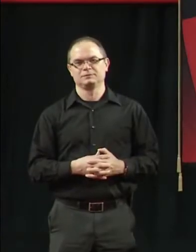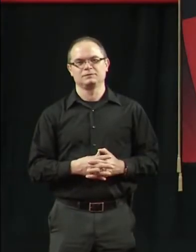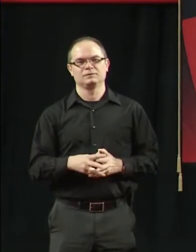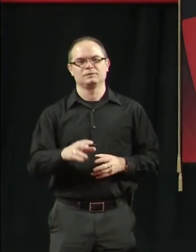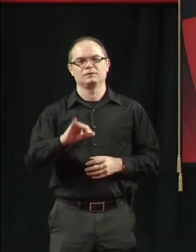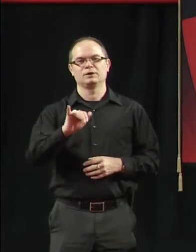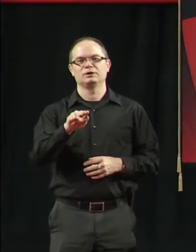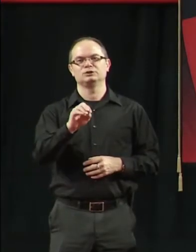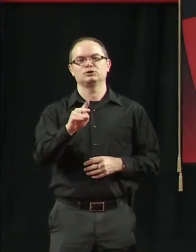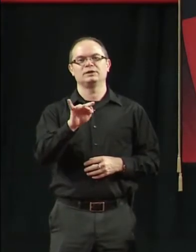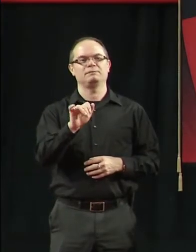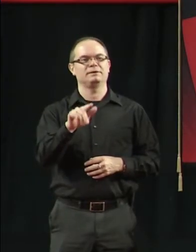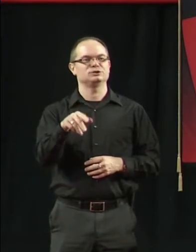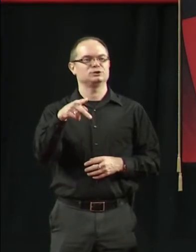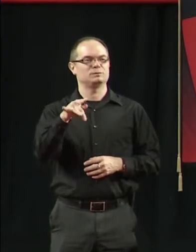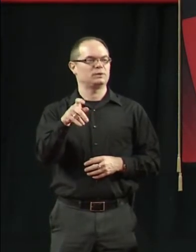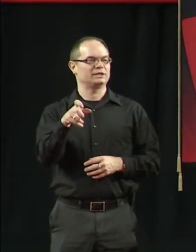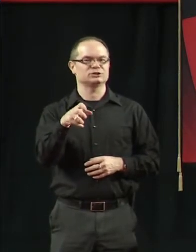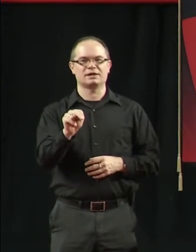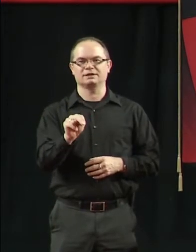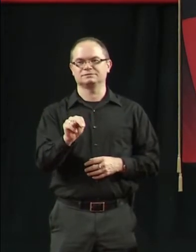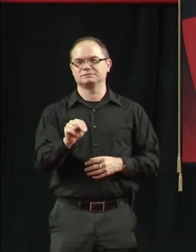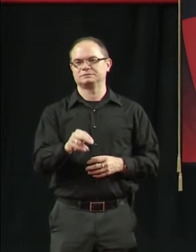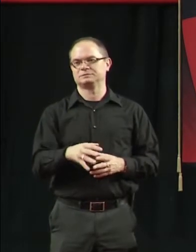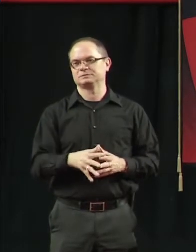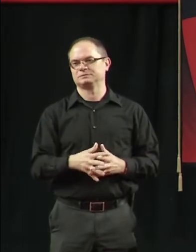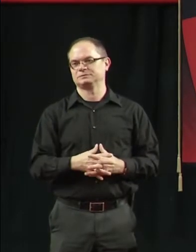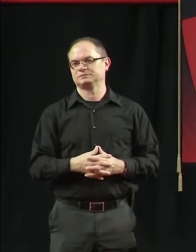Julie Michelle Préjean.